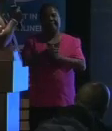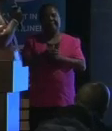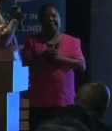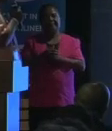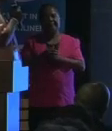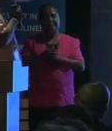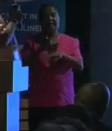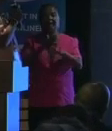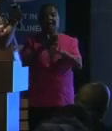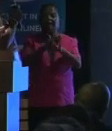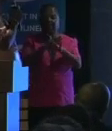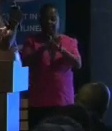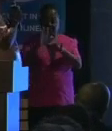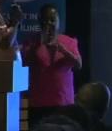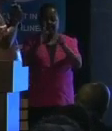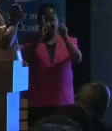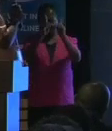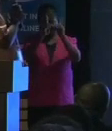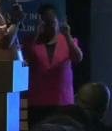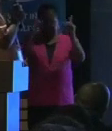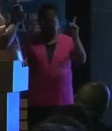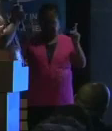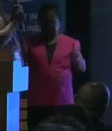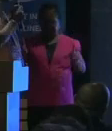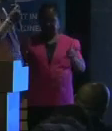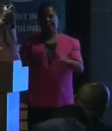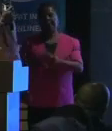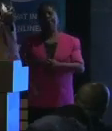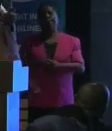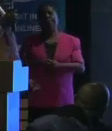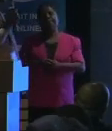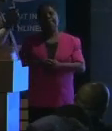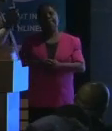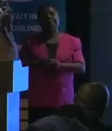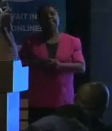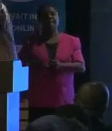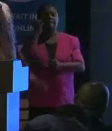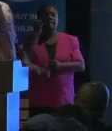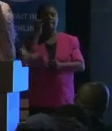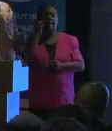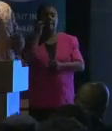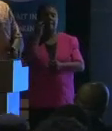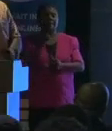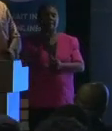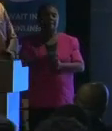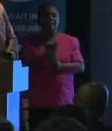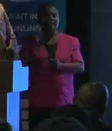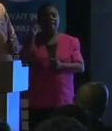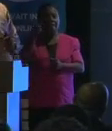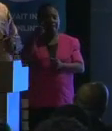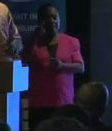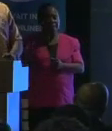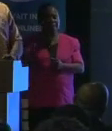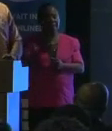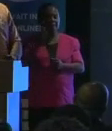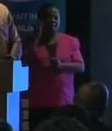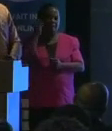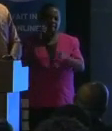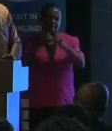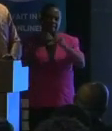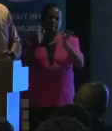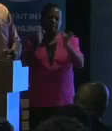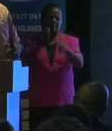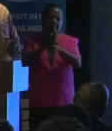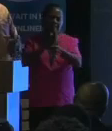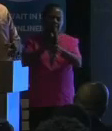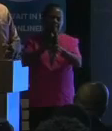A new declaration should be lodged or submitted with the employer when, first and foremost, when you start employment,